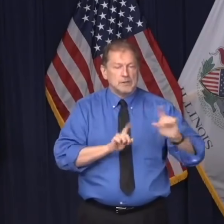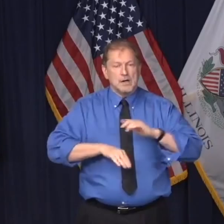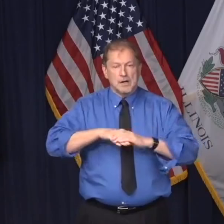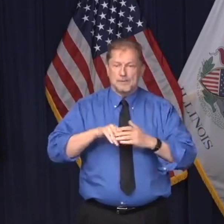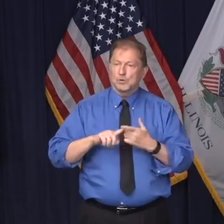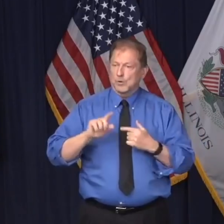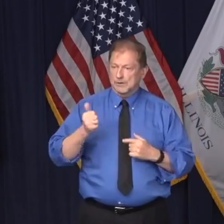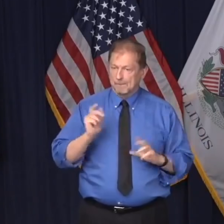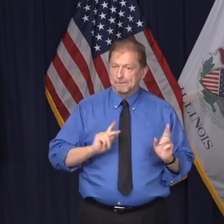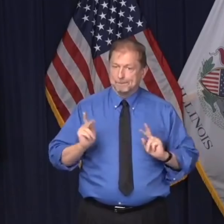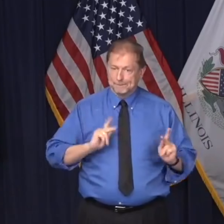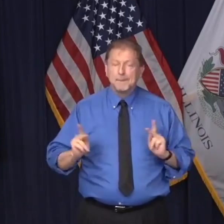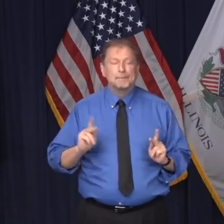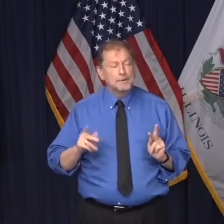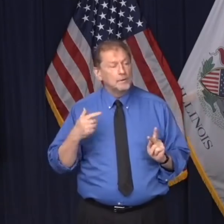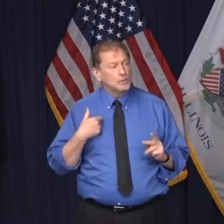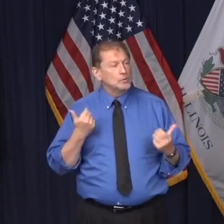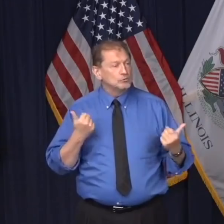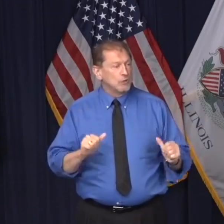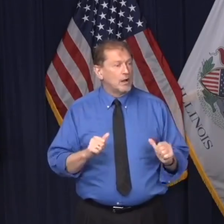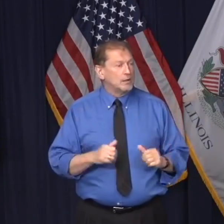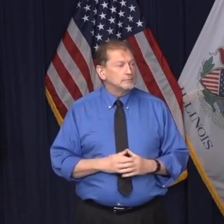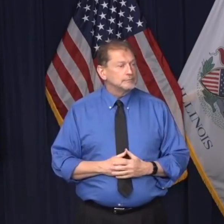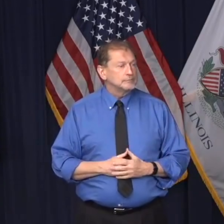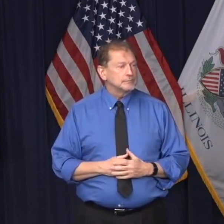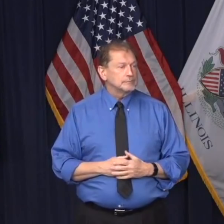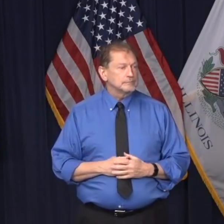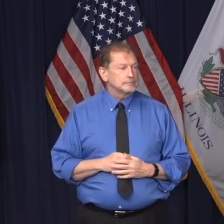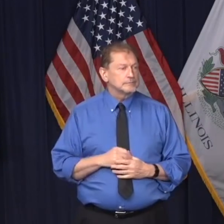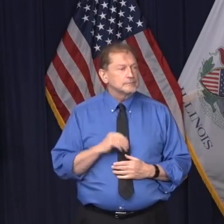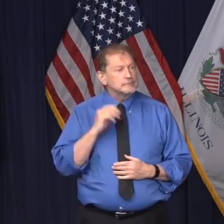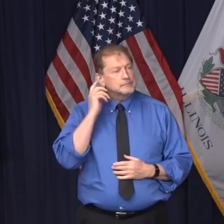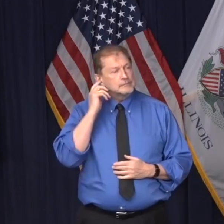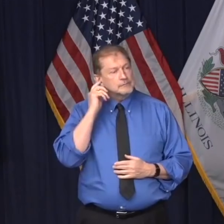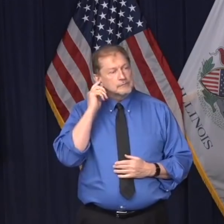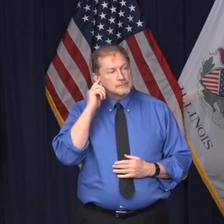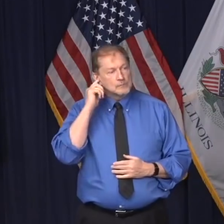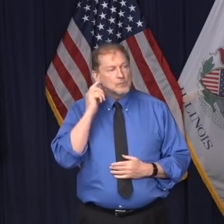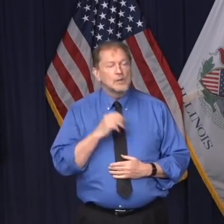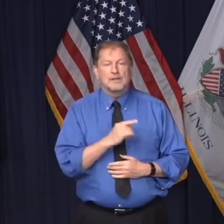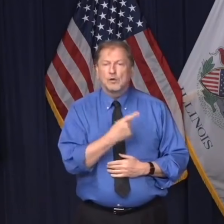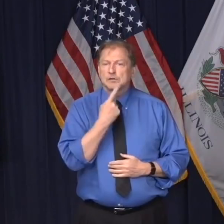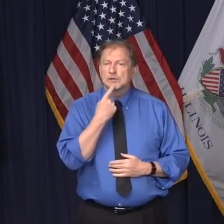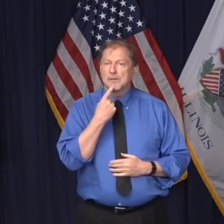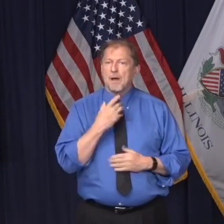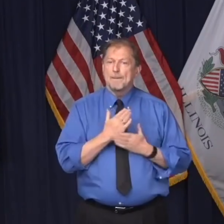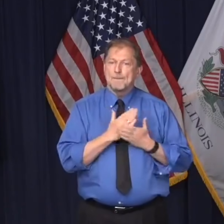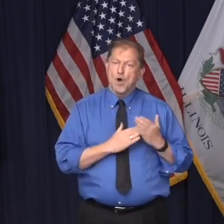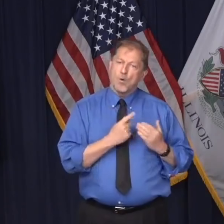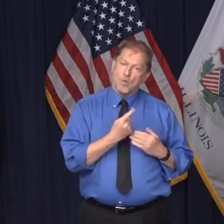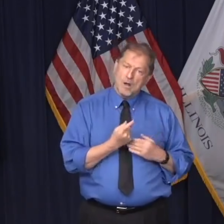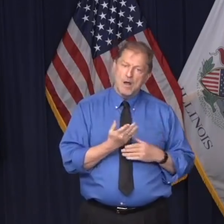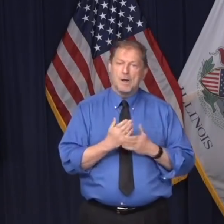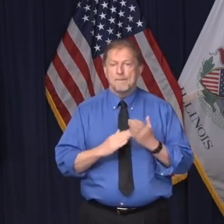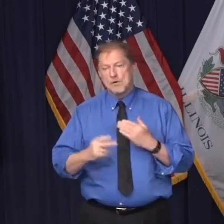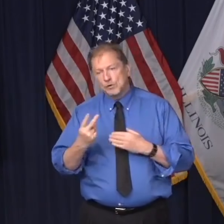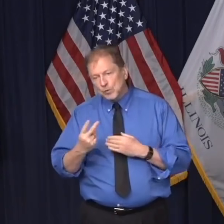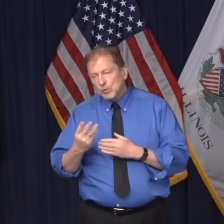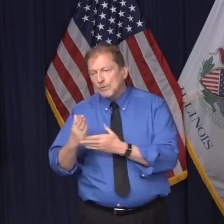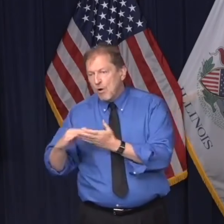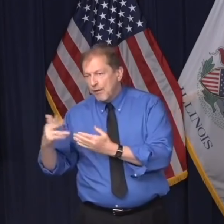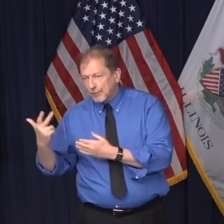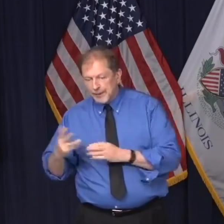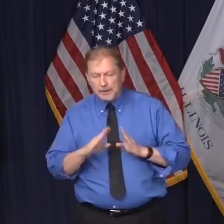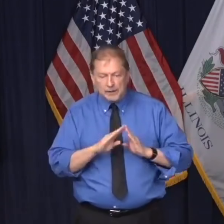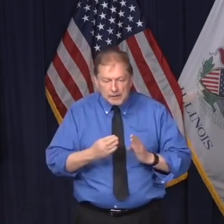and so on, then we want to do that. I assume that's kind of part of the thinking of the phases that you've been talking about in the regions that's still on